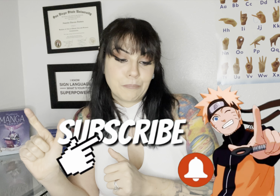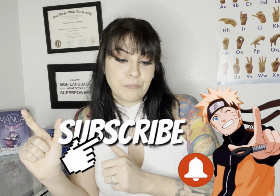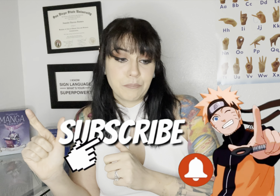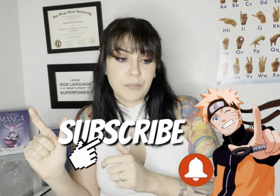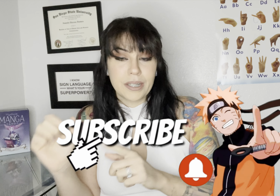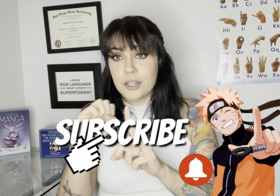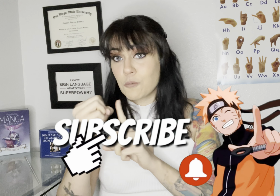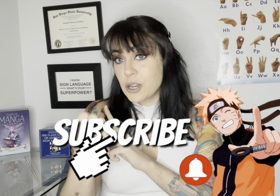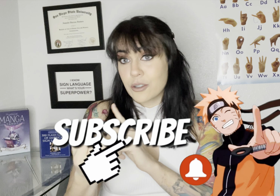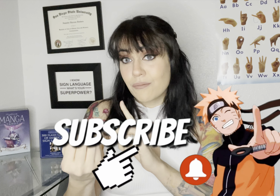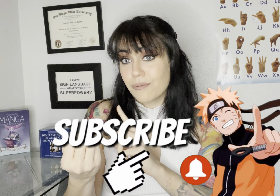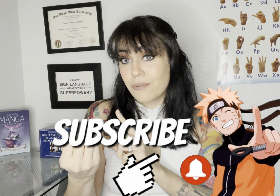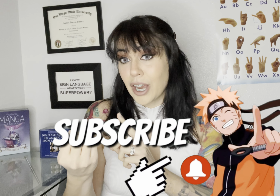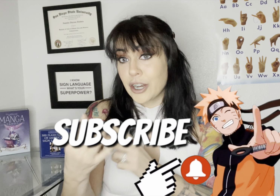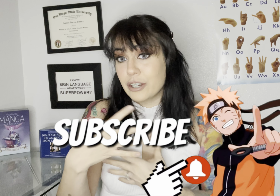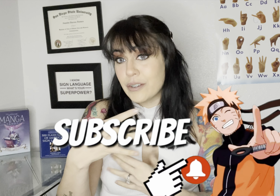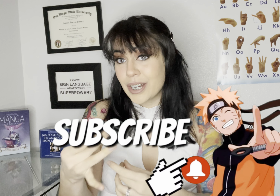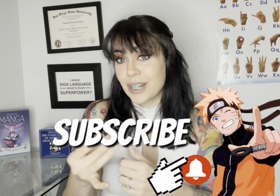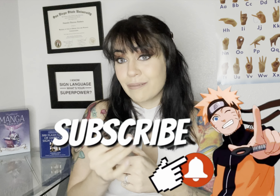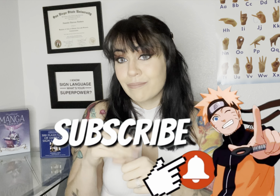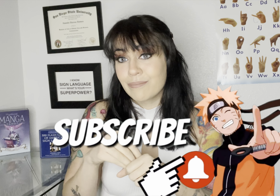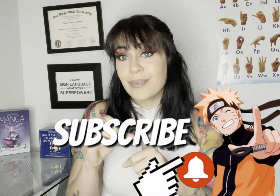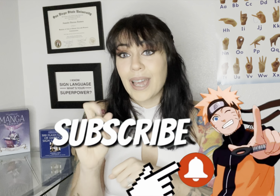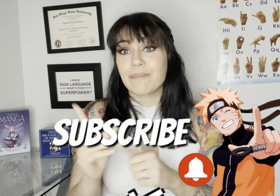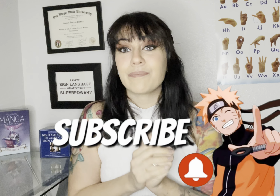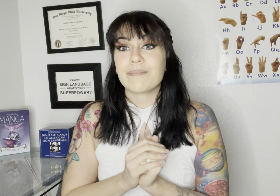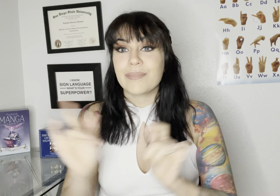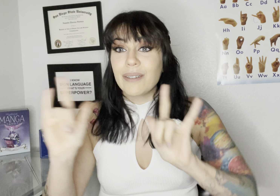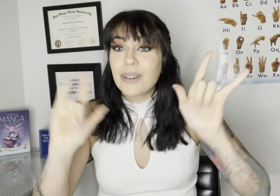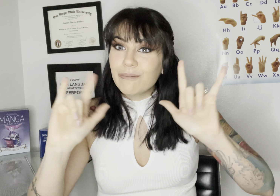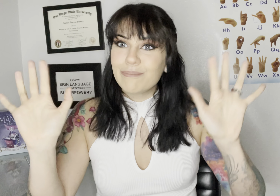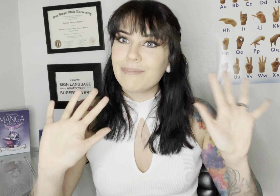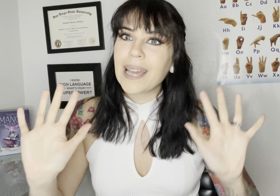situations that you're interested in. Okay, love you. Bye.